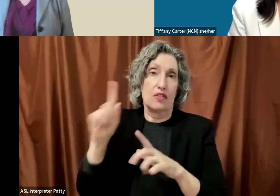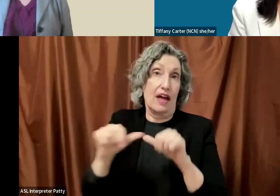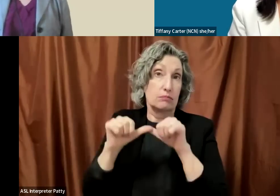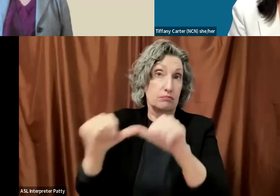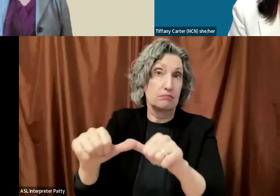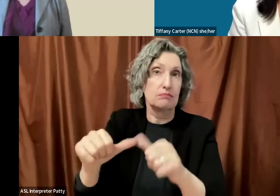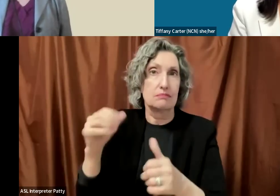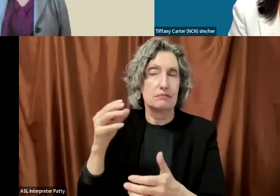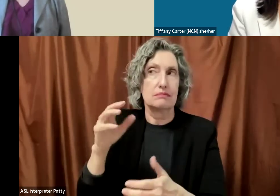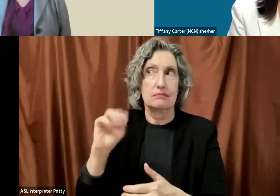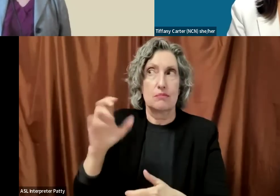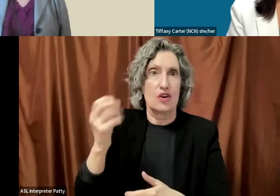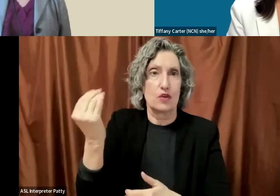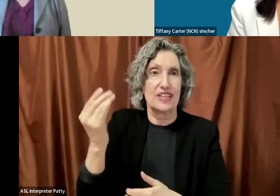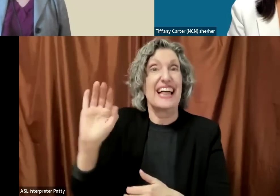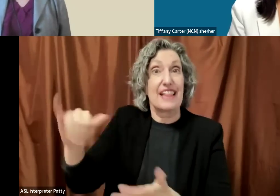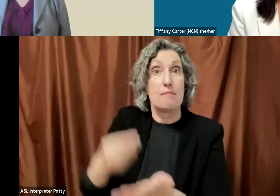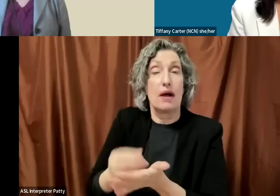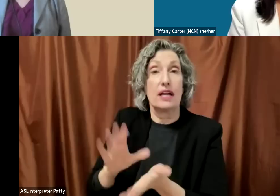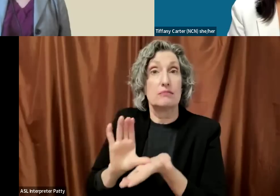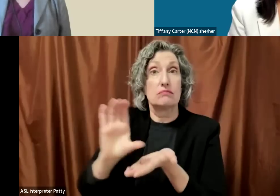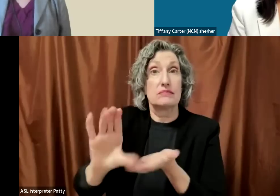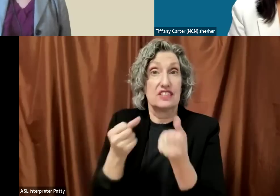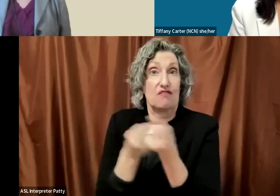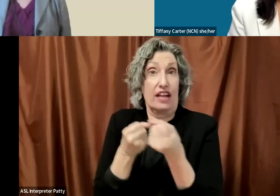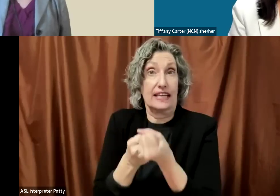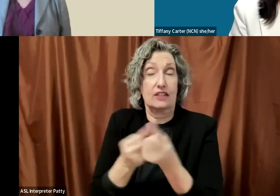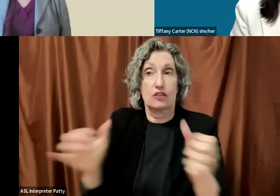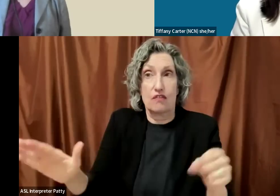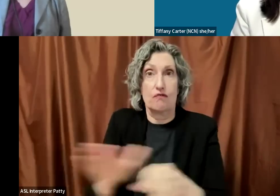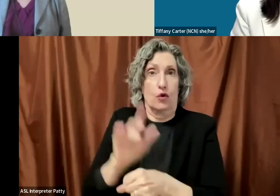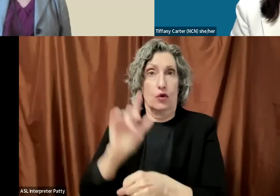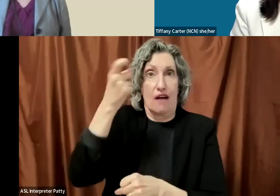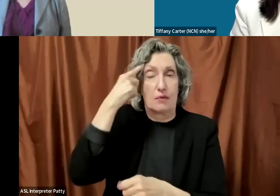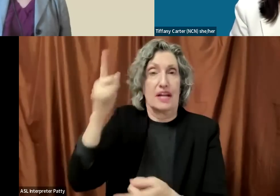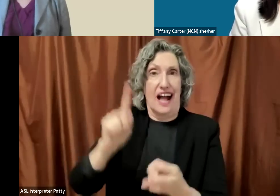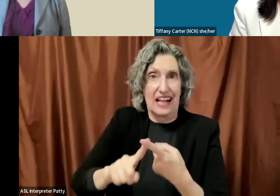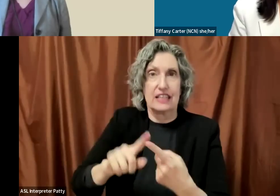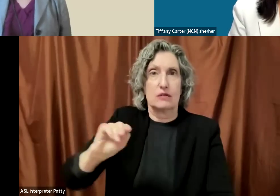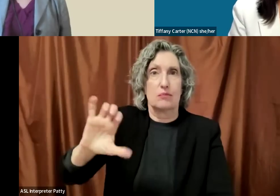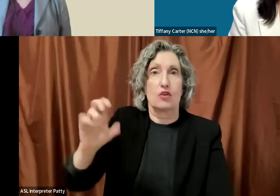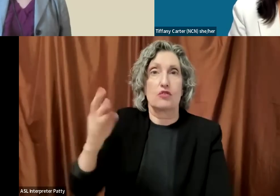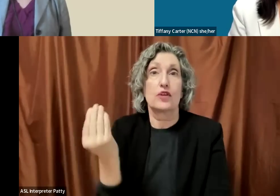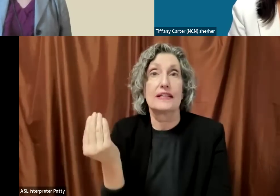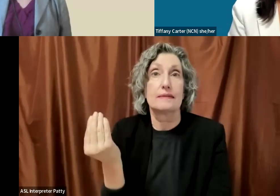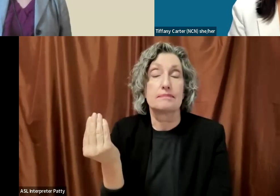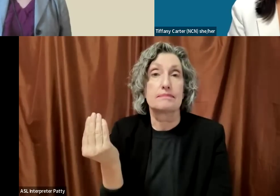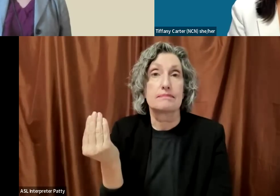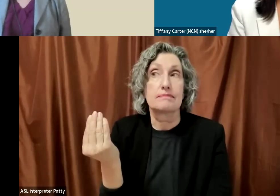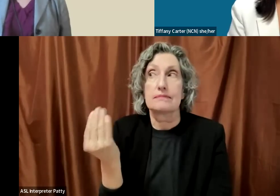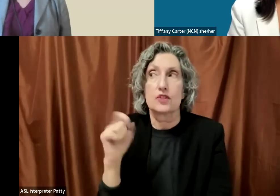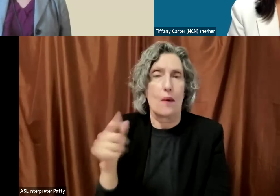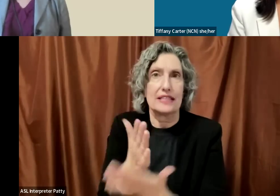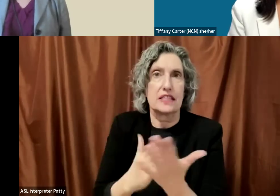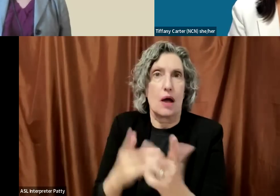is funding the federal government as we speak. But that funding ends on March 14th. So at some point, the federal government's going to have to extend that.